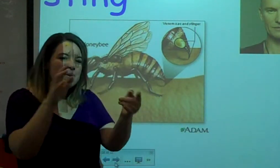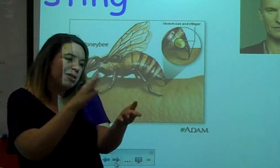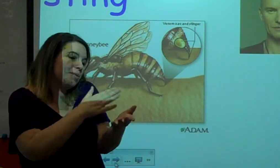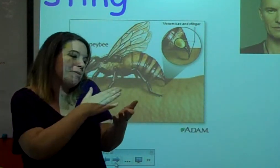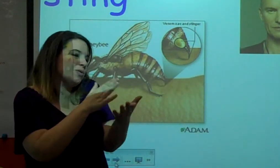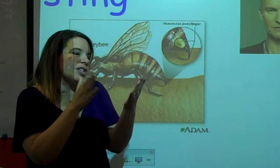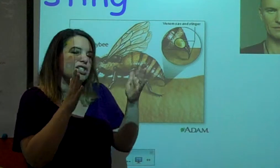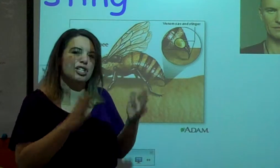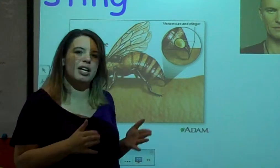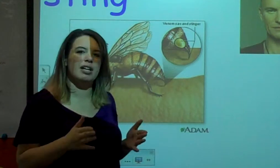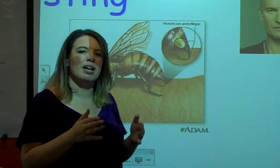famous musician.